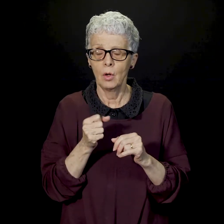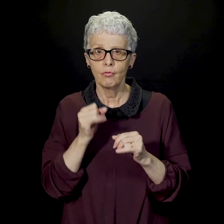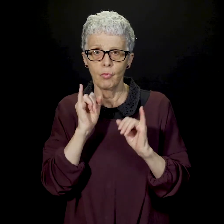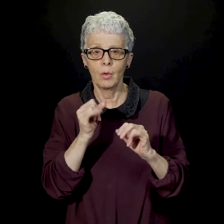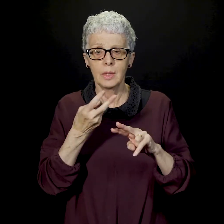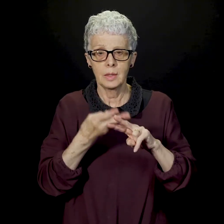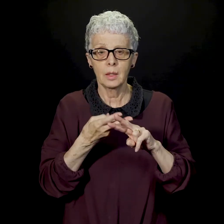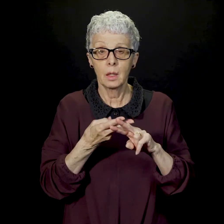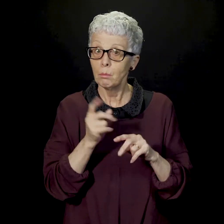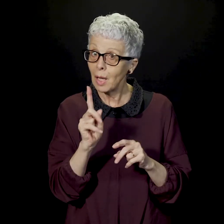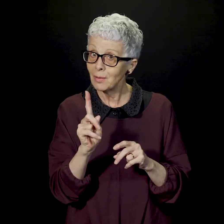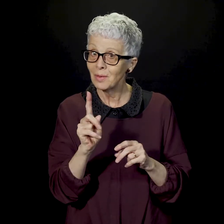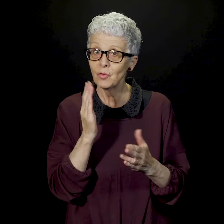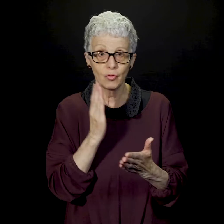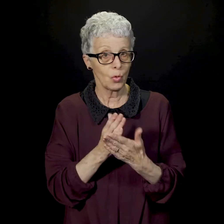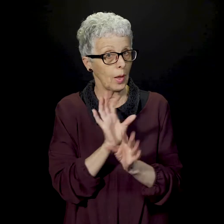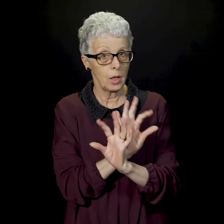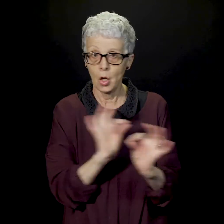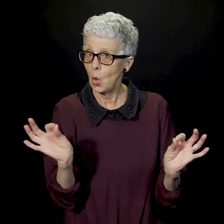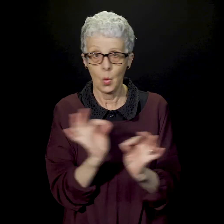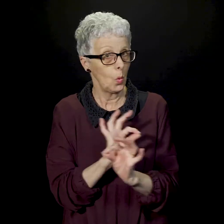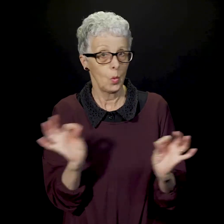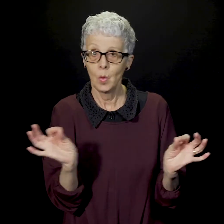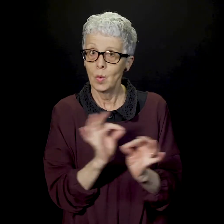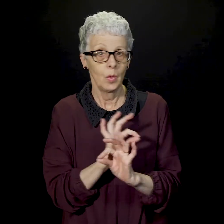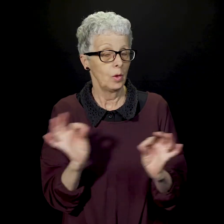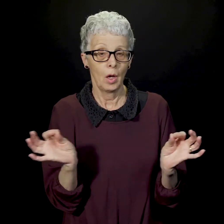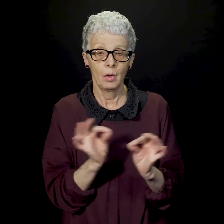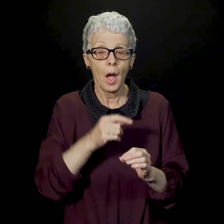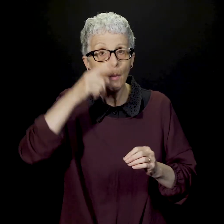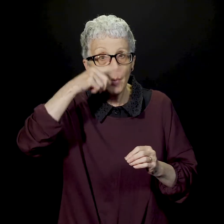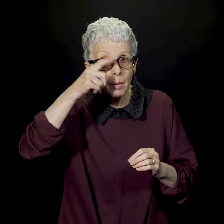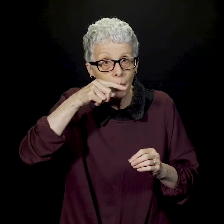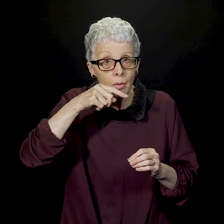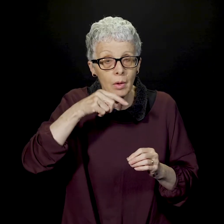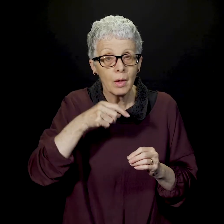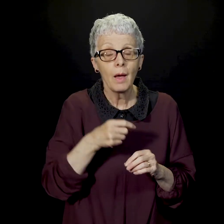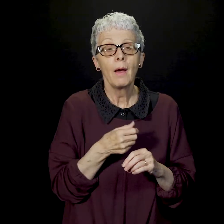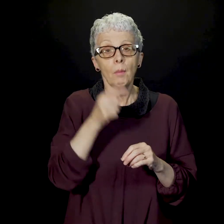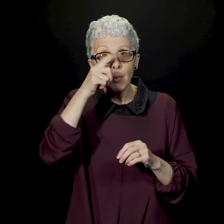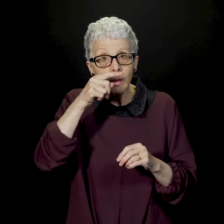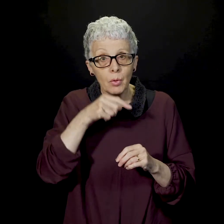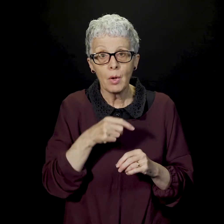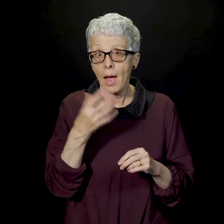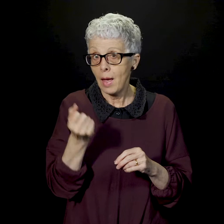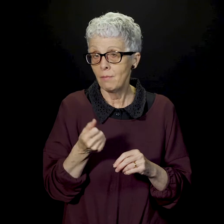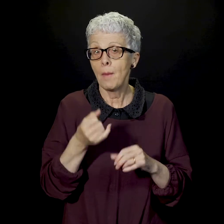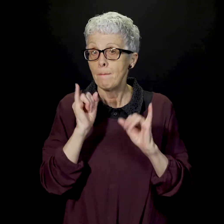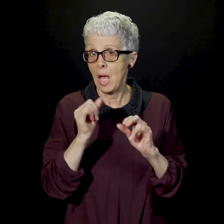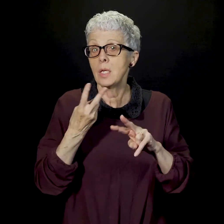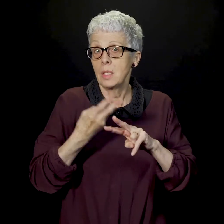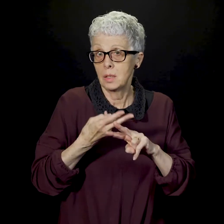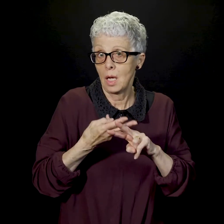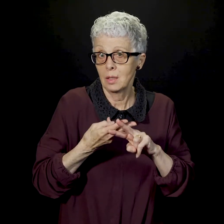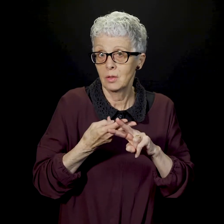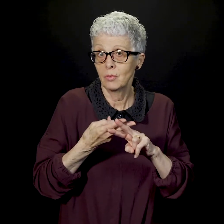I think it'd be fair for us to say, we would say, no. No, people get caught up in the current. We get caught up in the